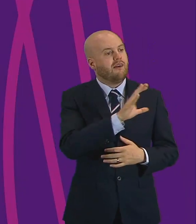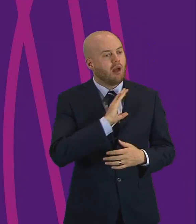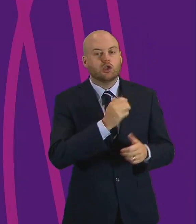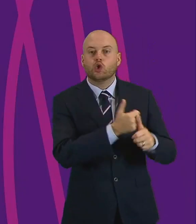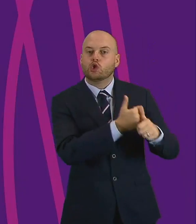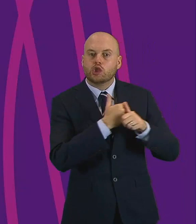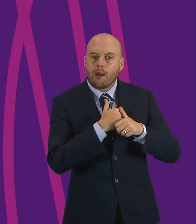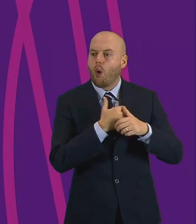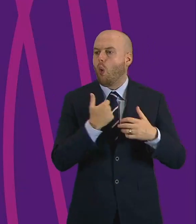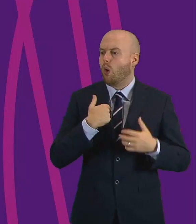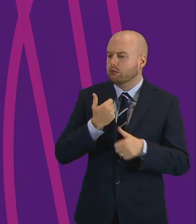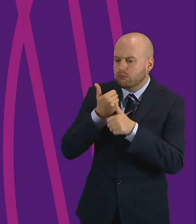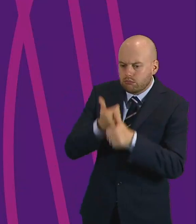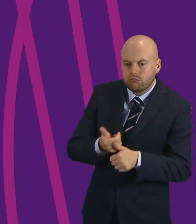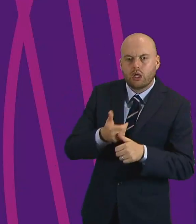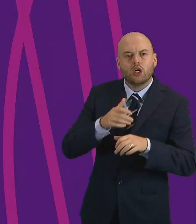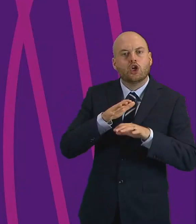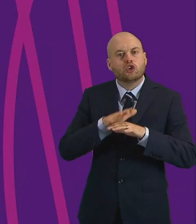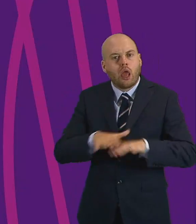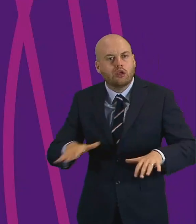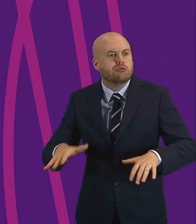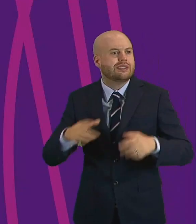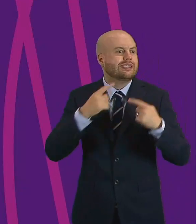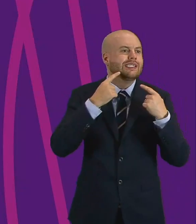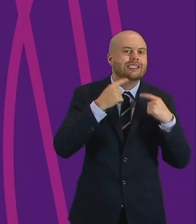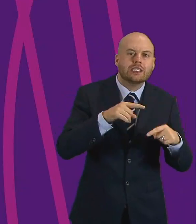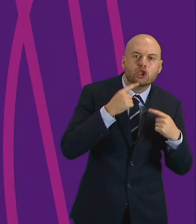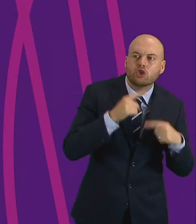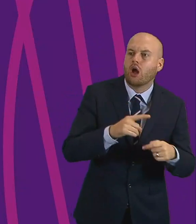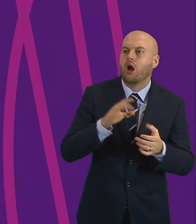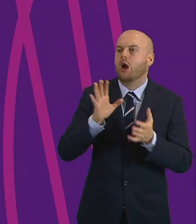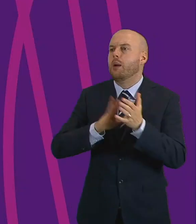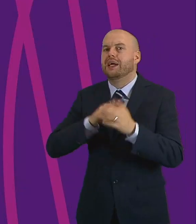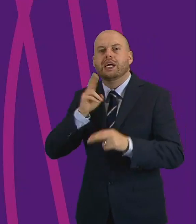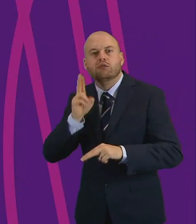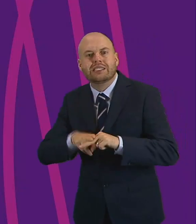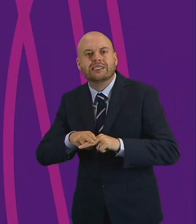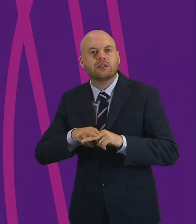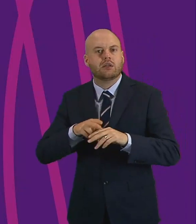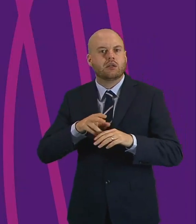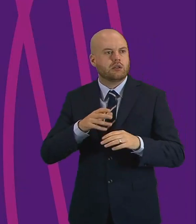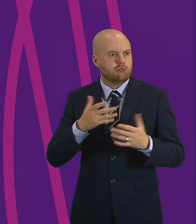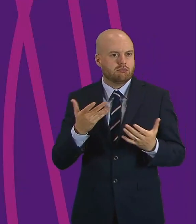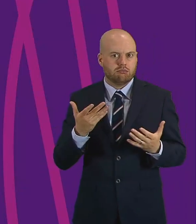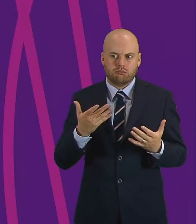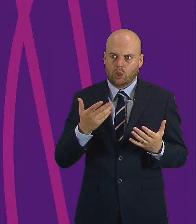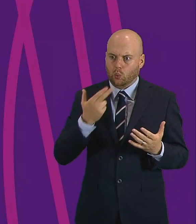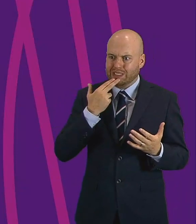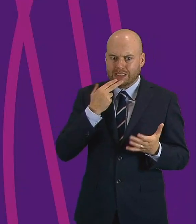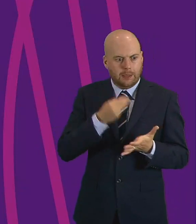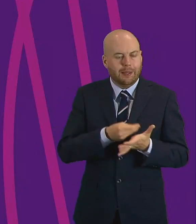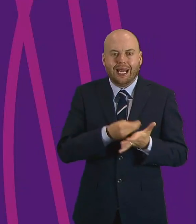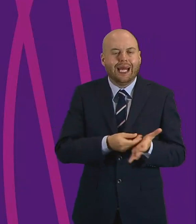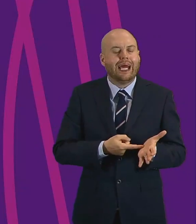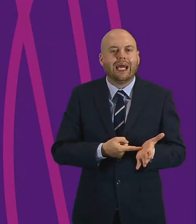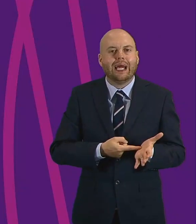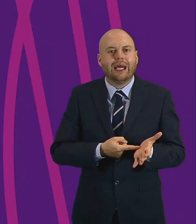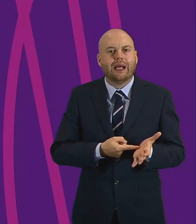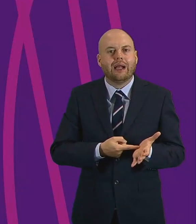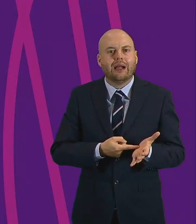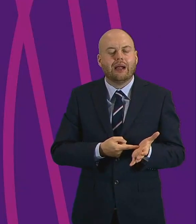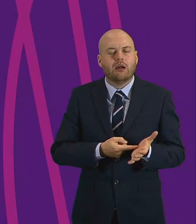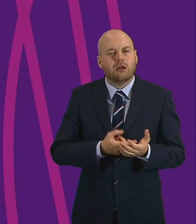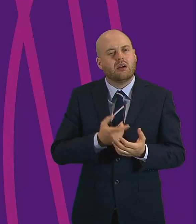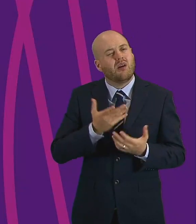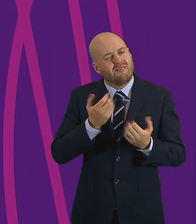meet both the needs of teachers, of parents and of school students. There is a real challenge in